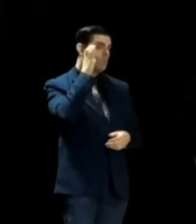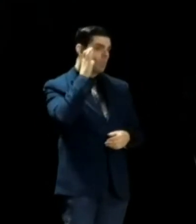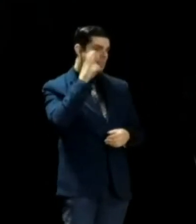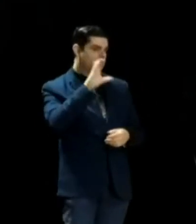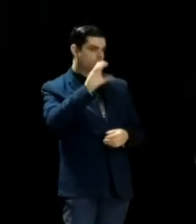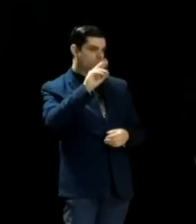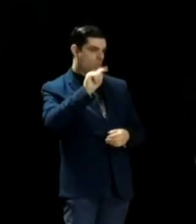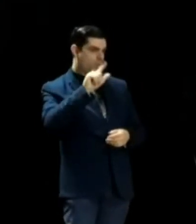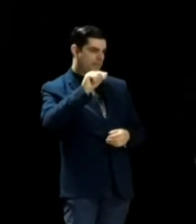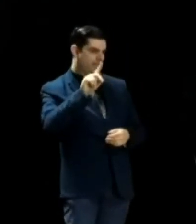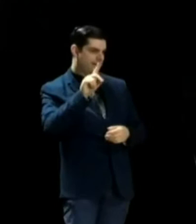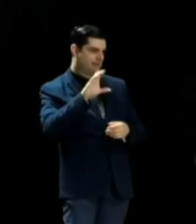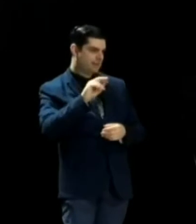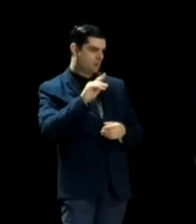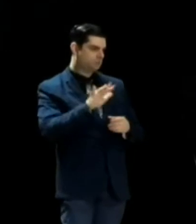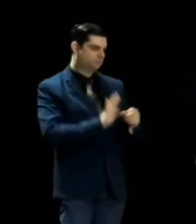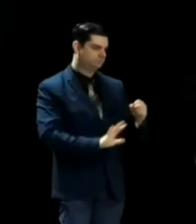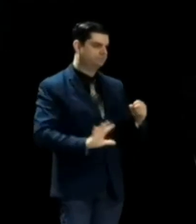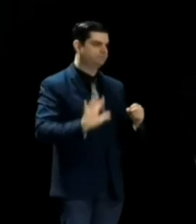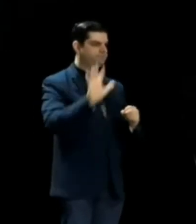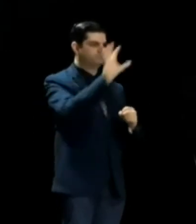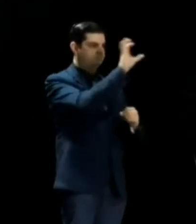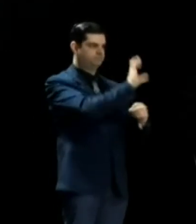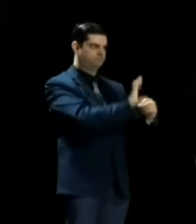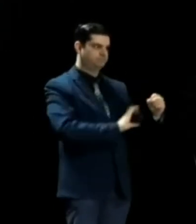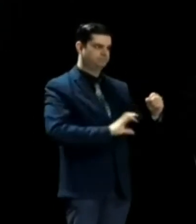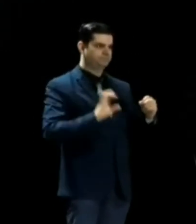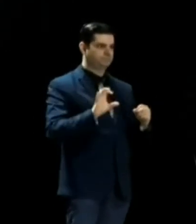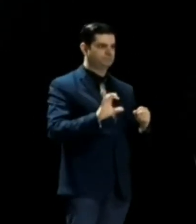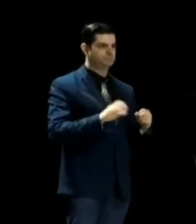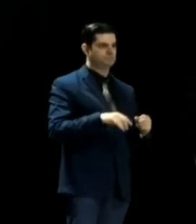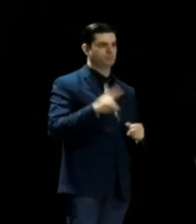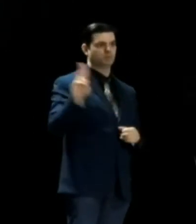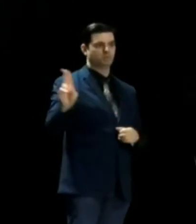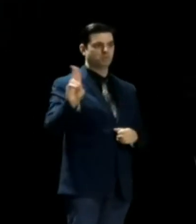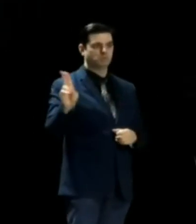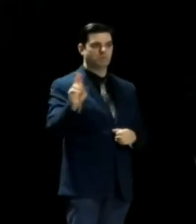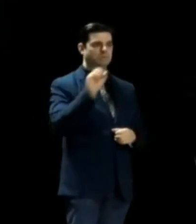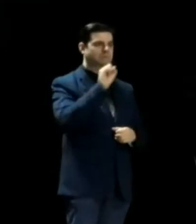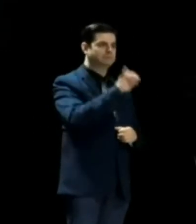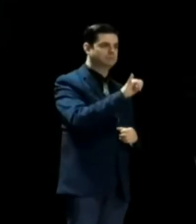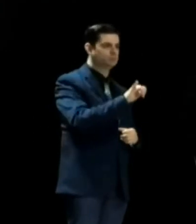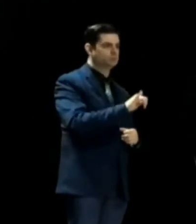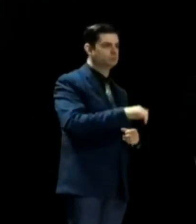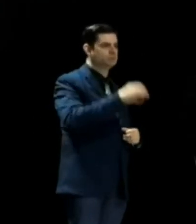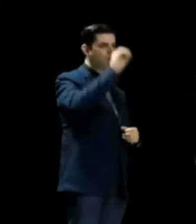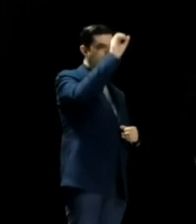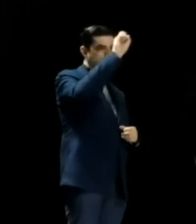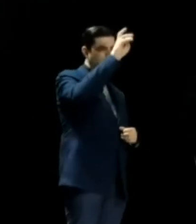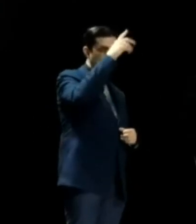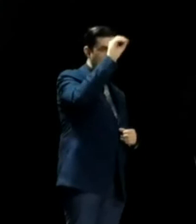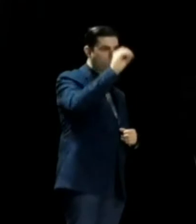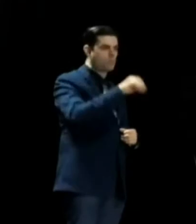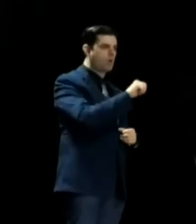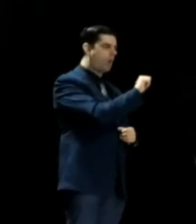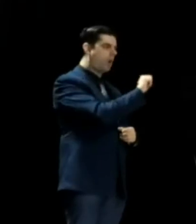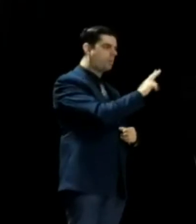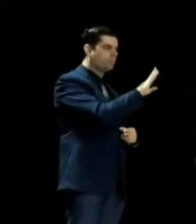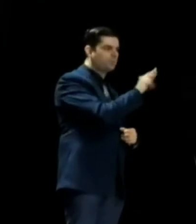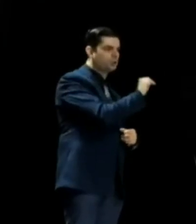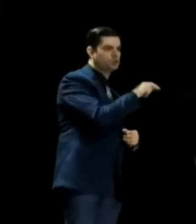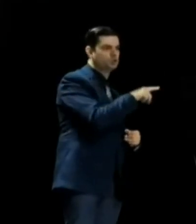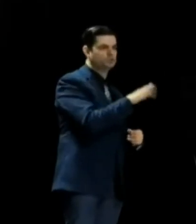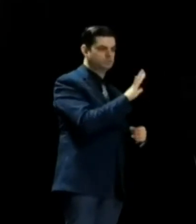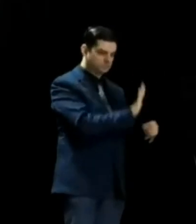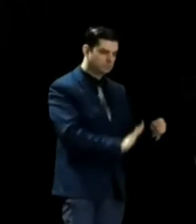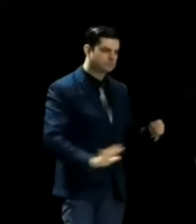our respective cities, Utica and Syracuse and Oswego, certainly Auburn and Fulton. We